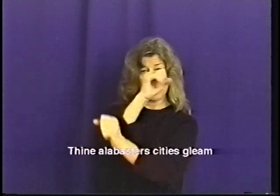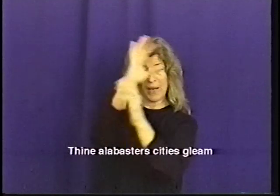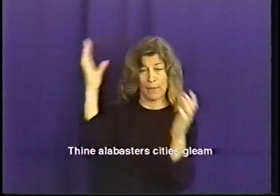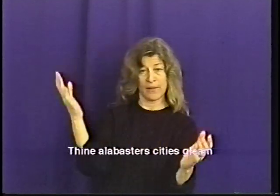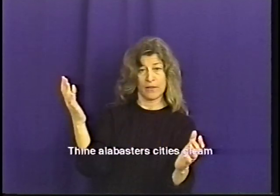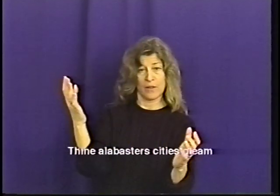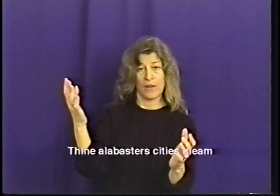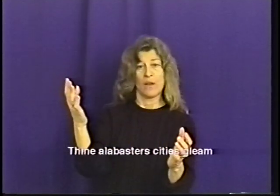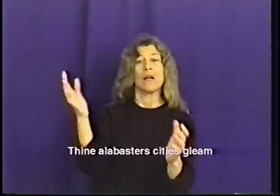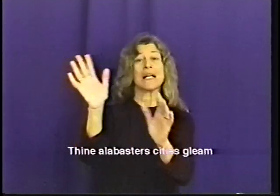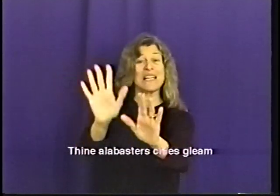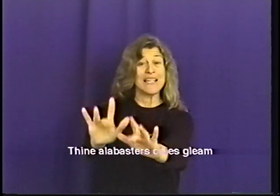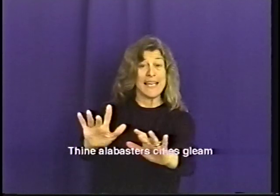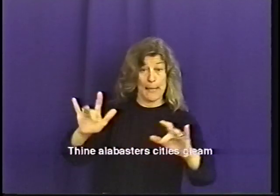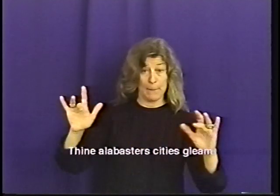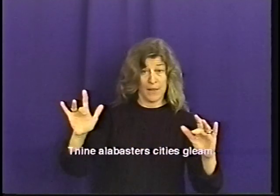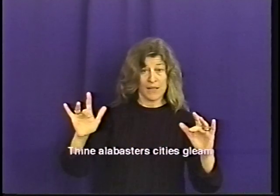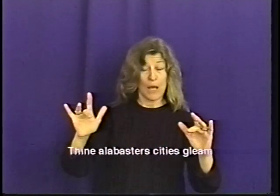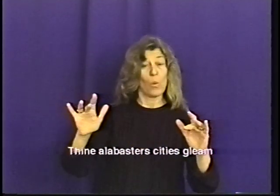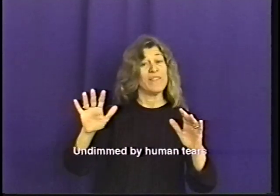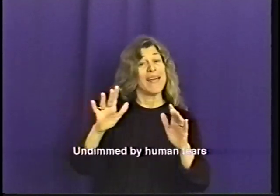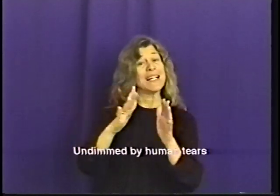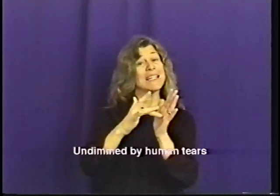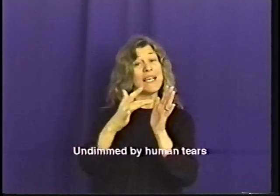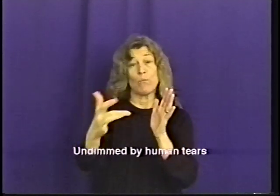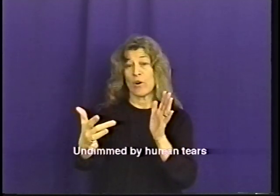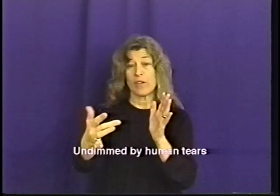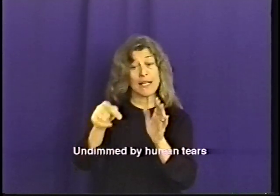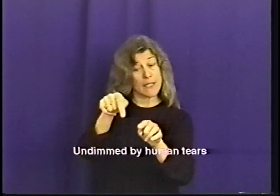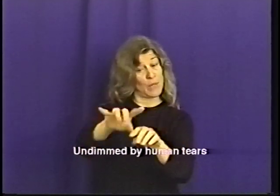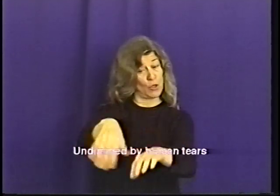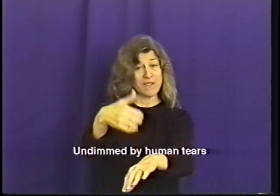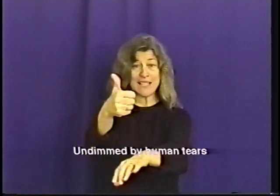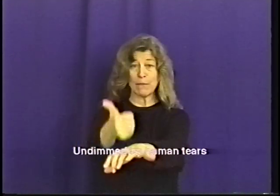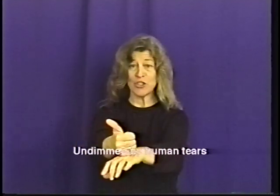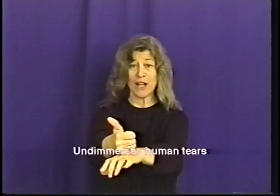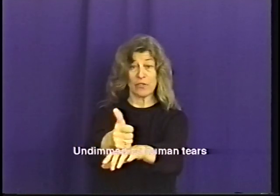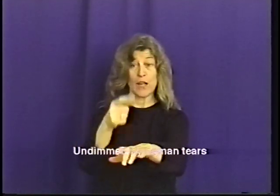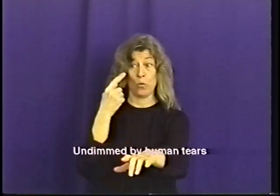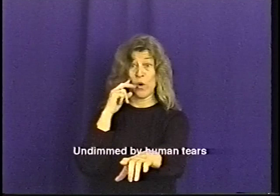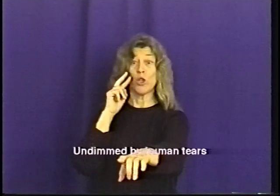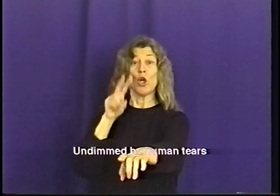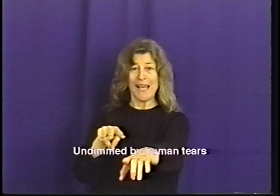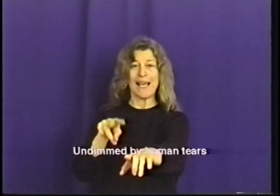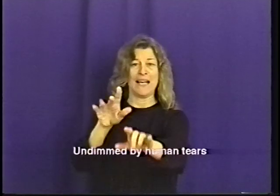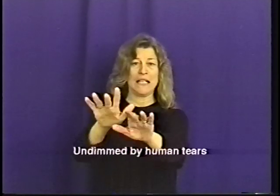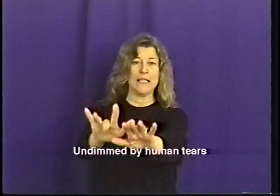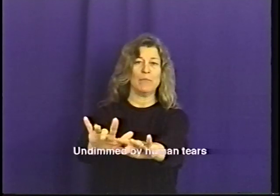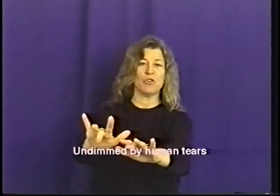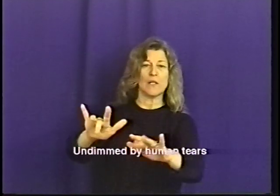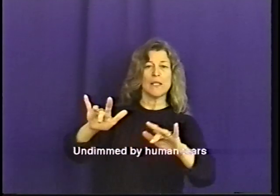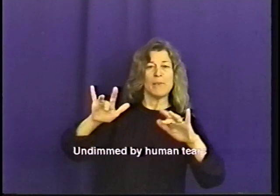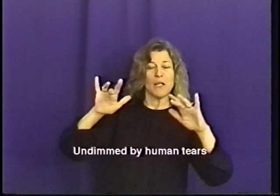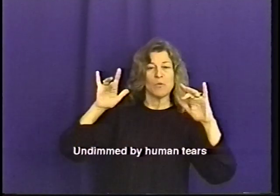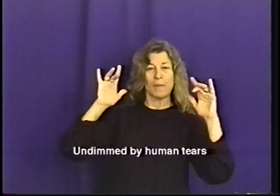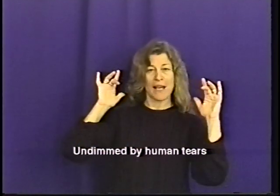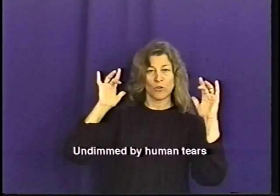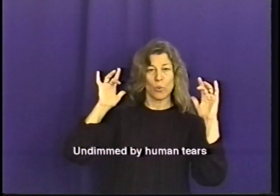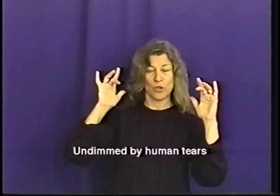dream happened, gleam. Now when they gleam, where are they gleaming? You've established out there, we're looking at it gleam, so the gleaming comes back towards